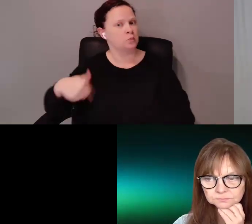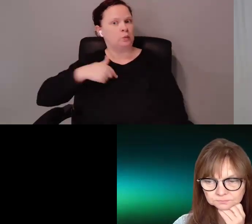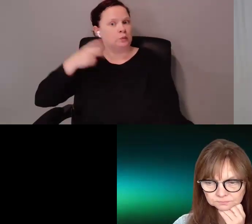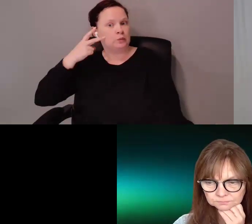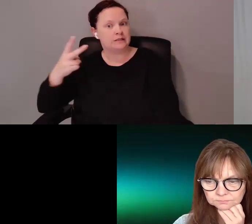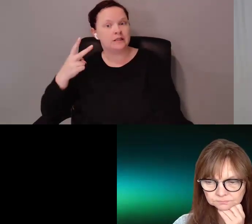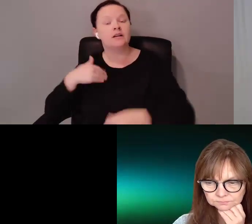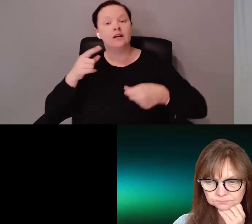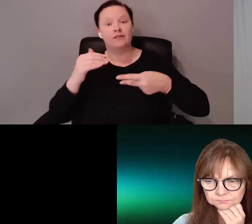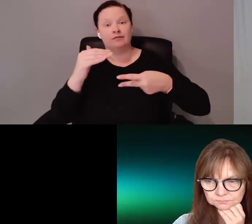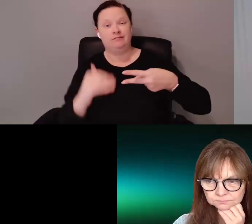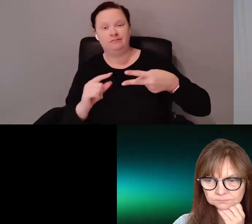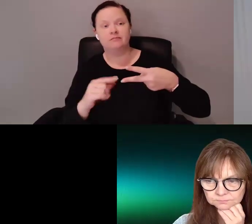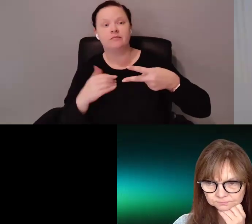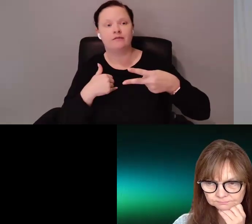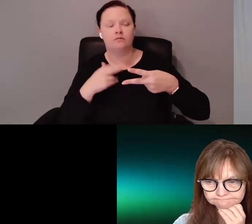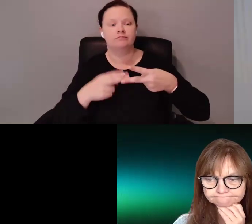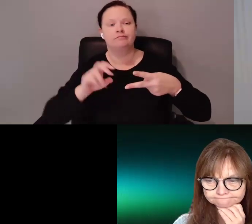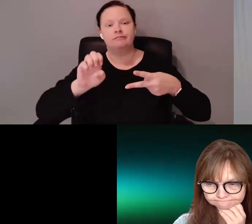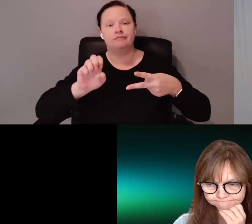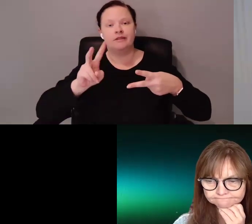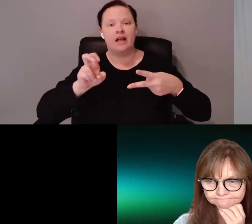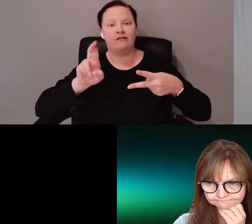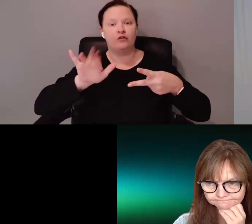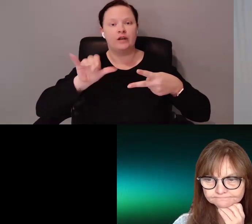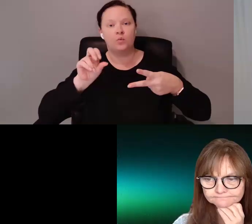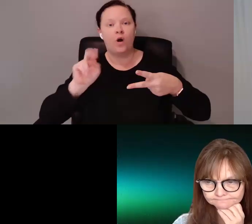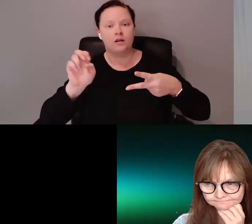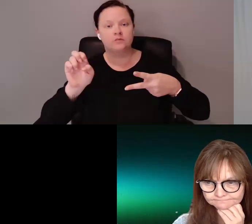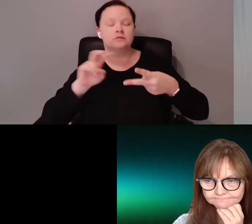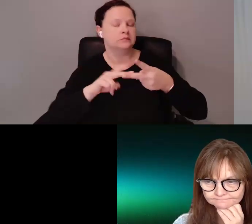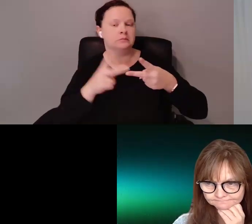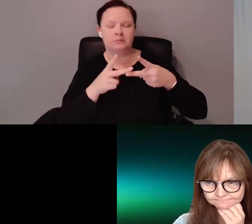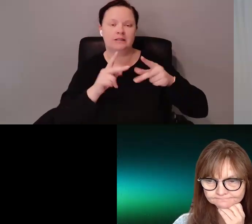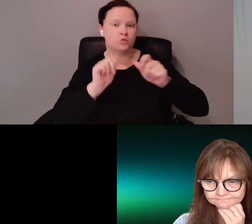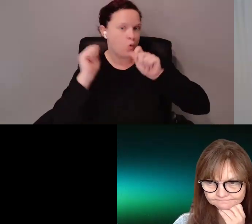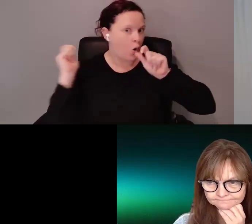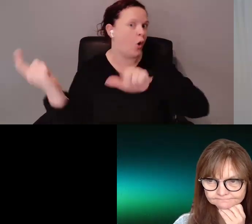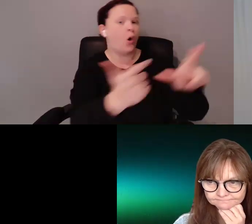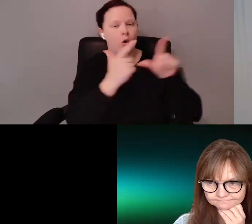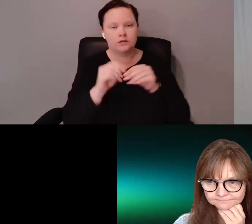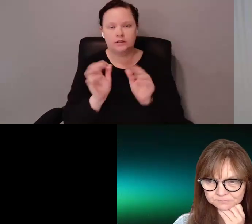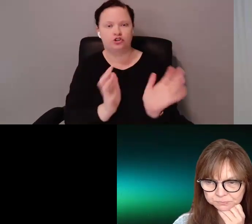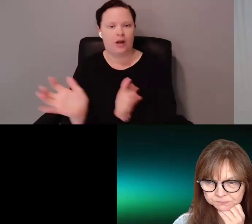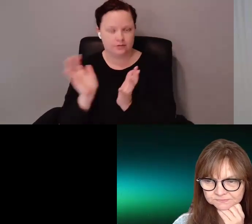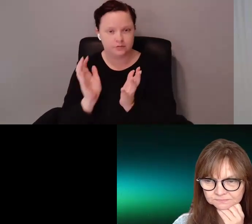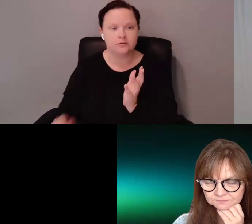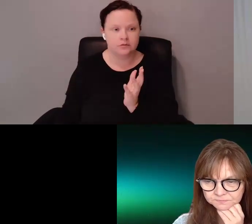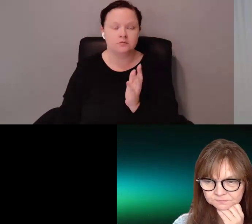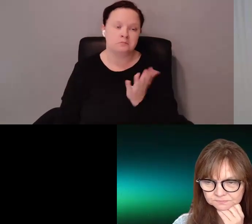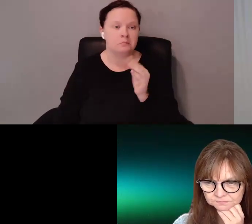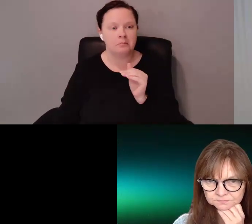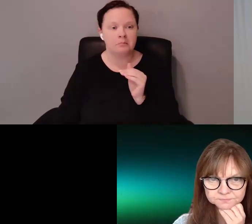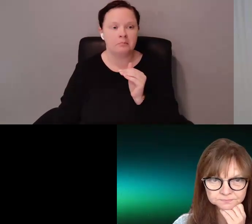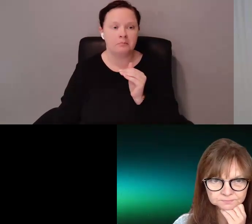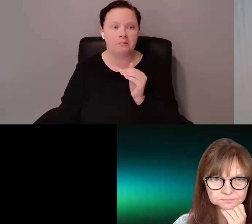down one to everyone, it means that everyone can see it. So you might just need to default to everyone, and hopefully that